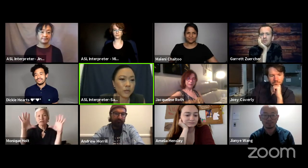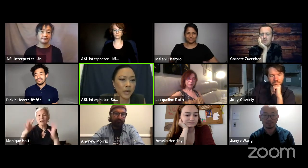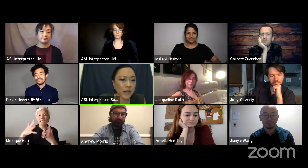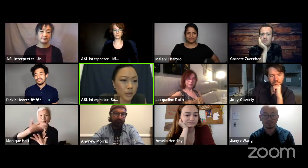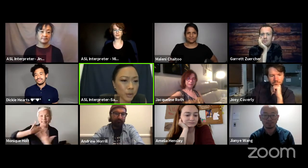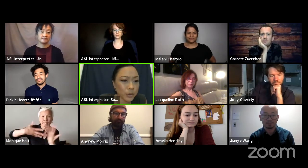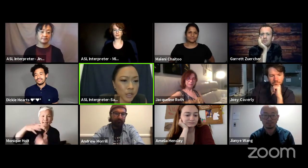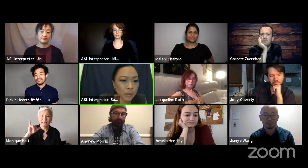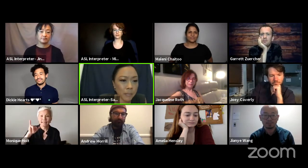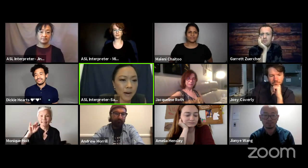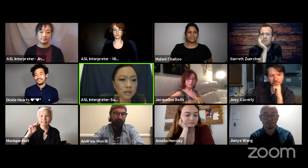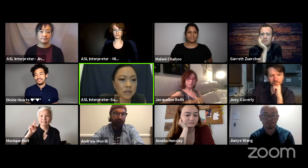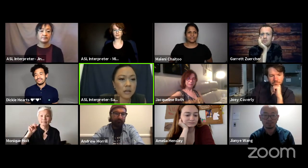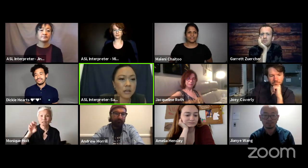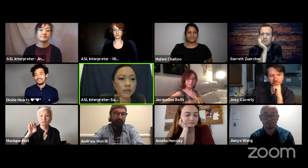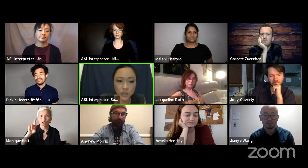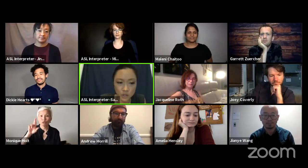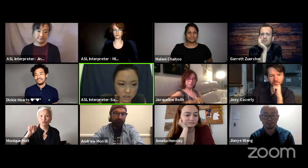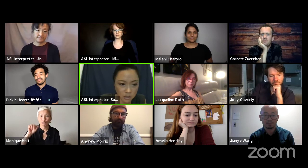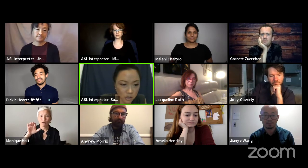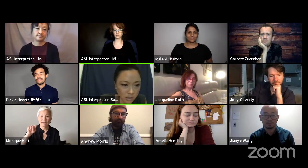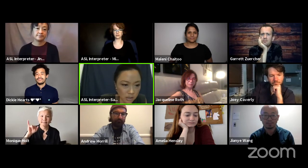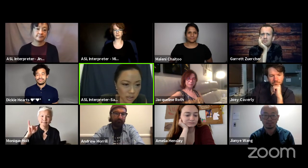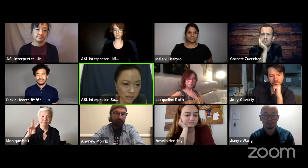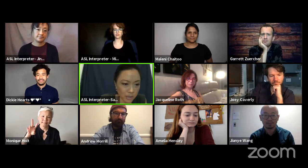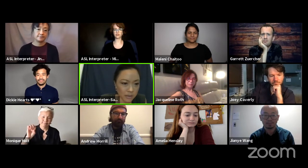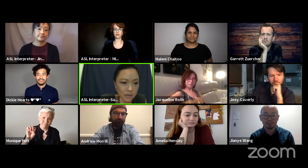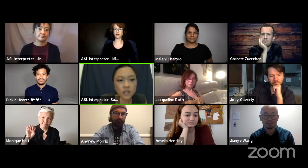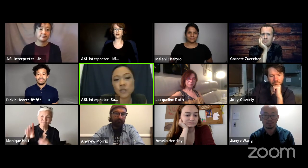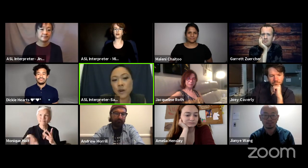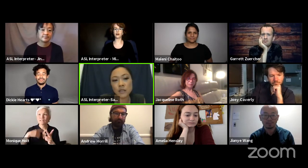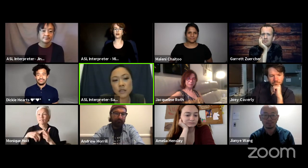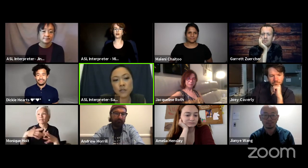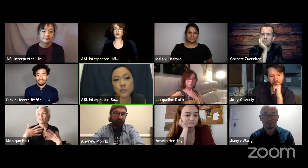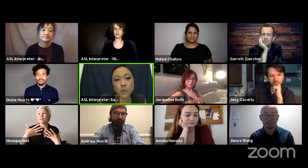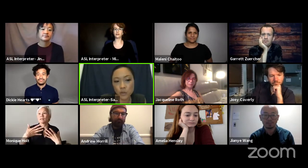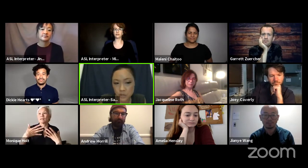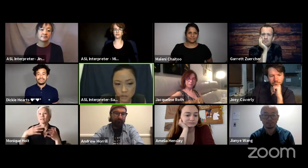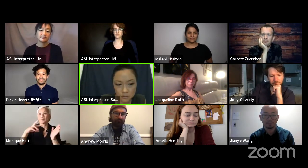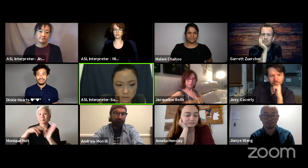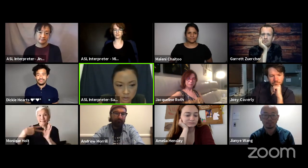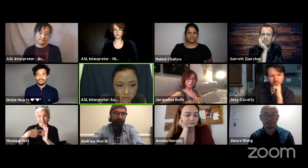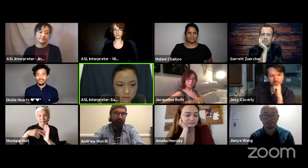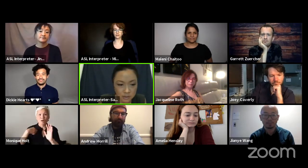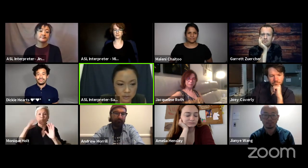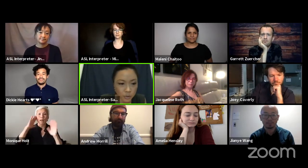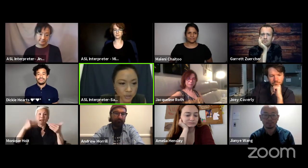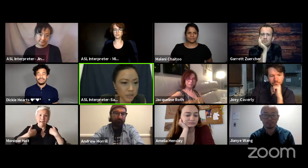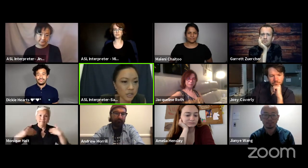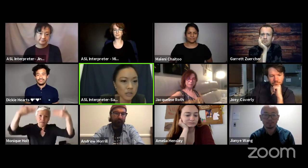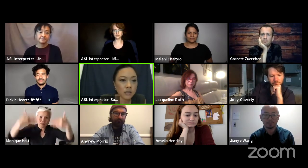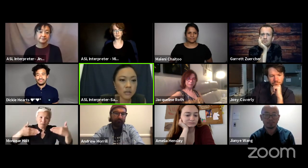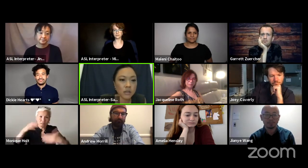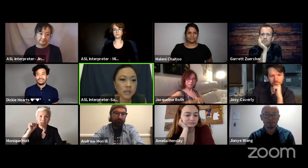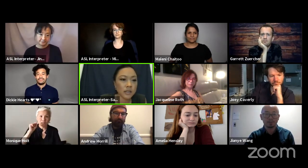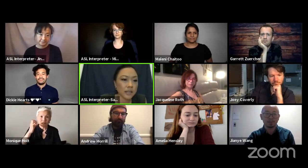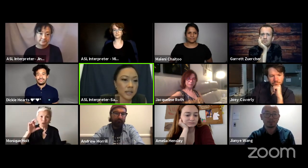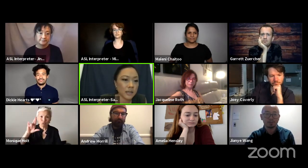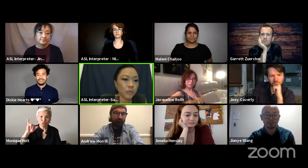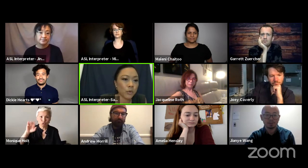had a huge impact on the vision and the interactive portion of the production.